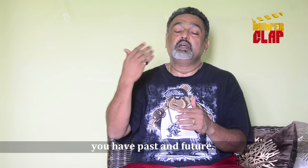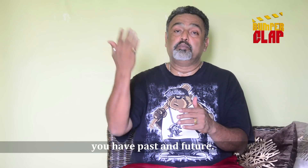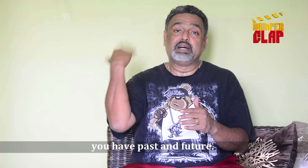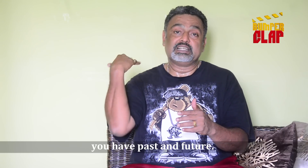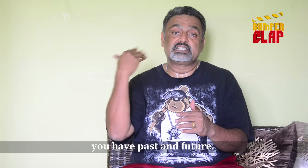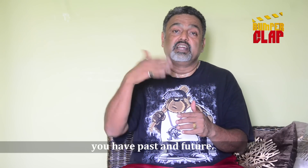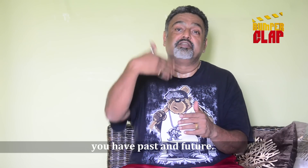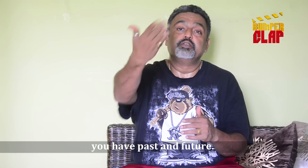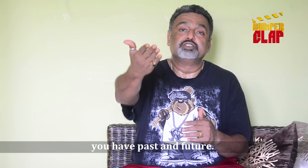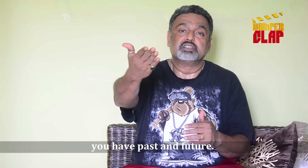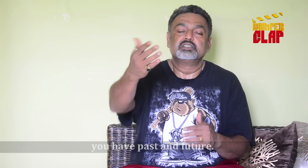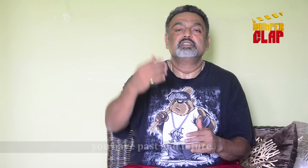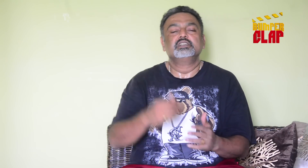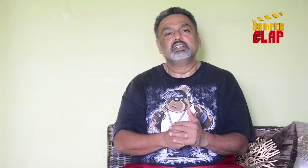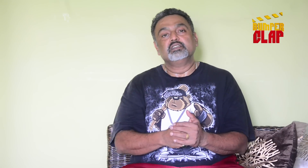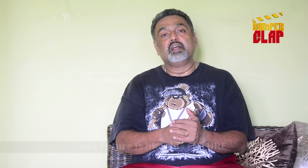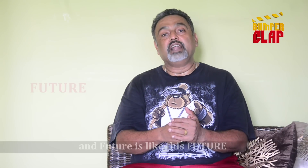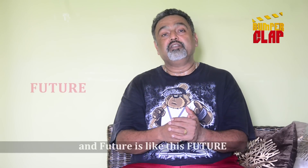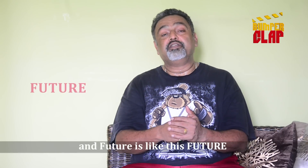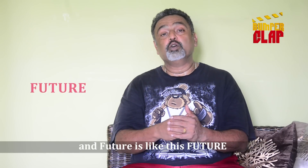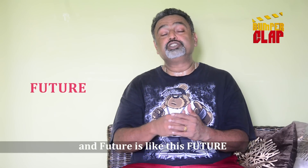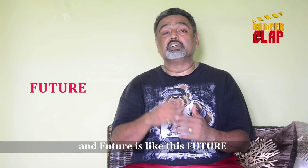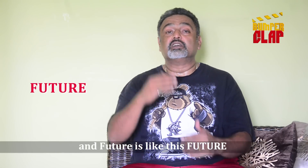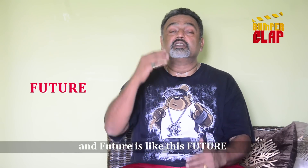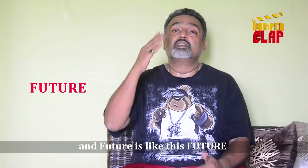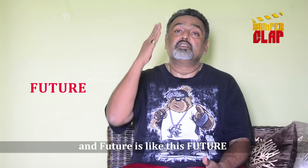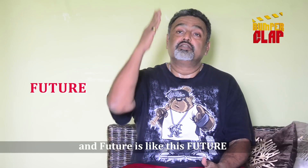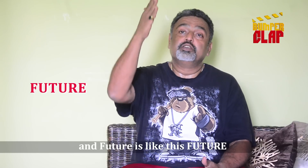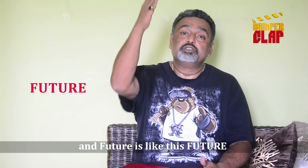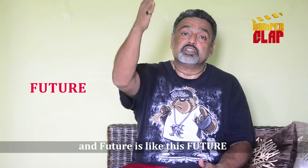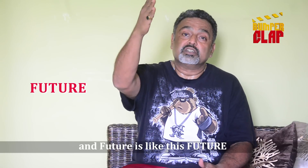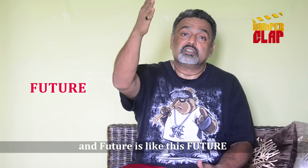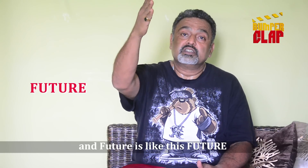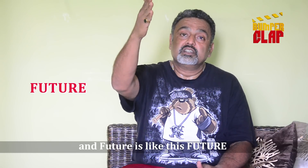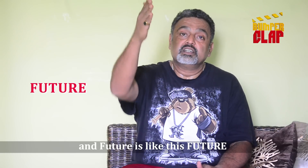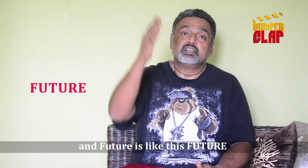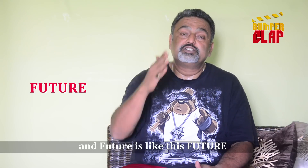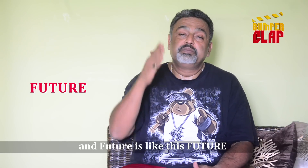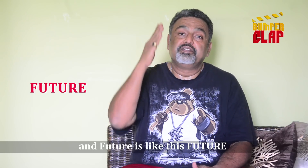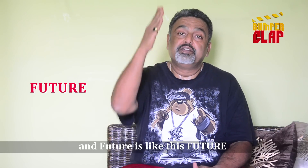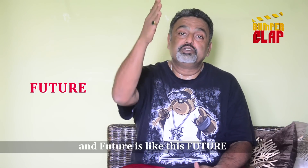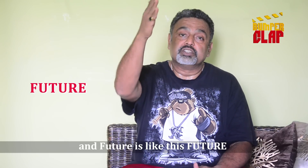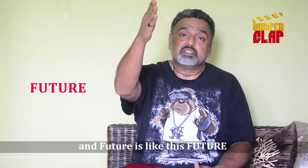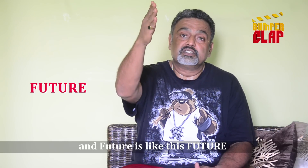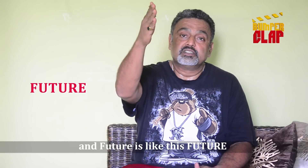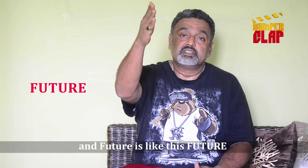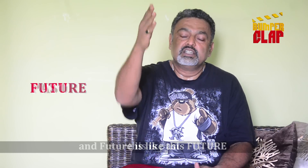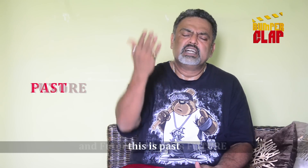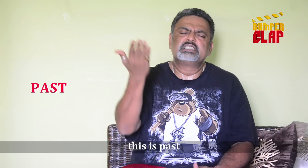past, future. And future, future. This will be future. This